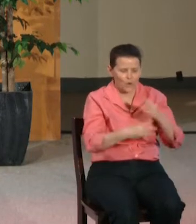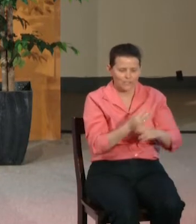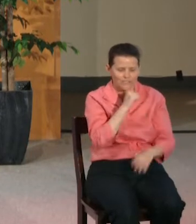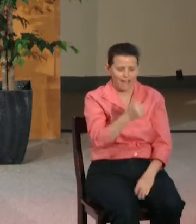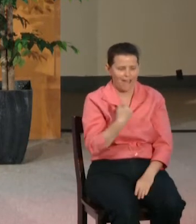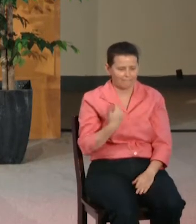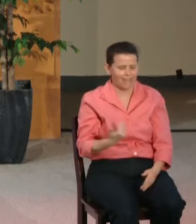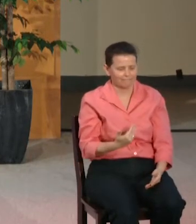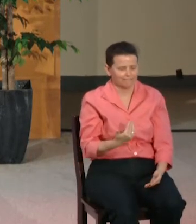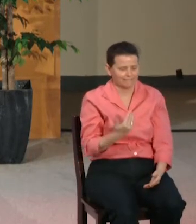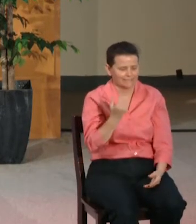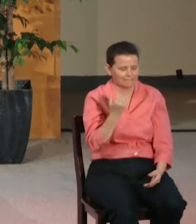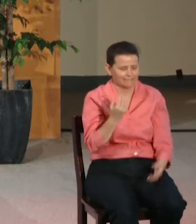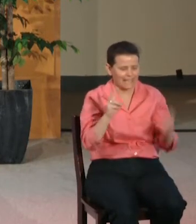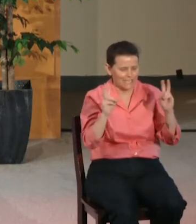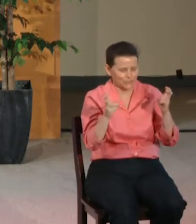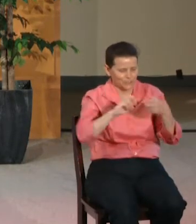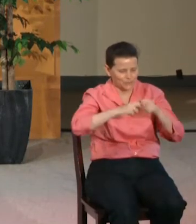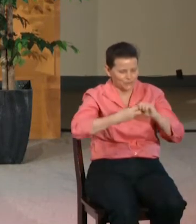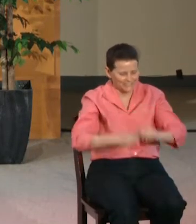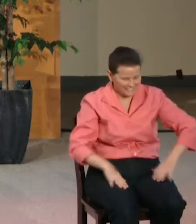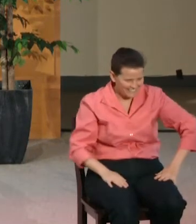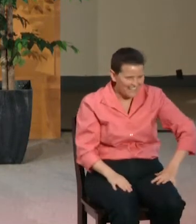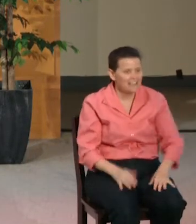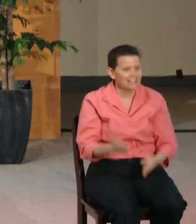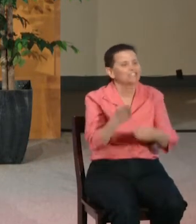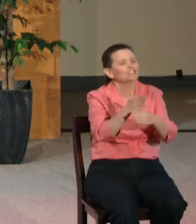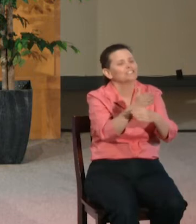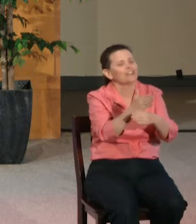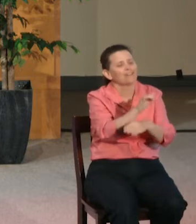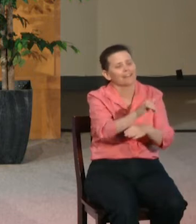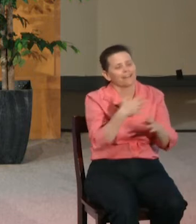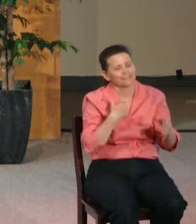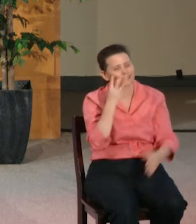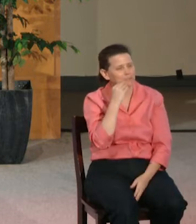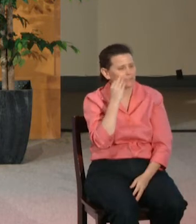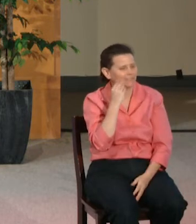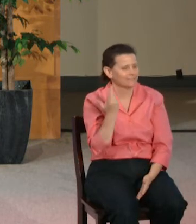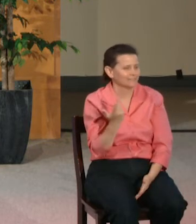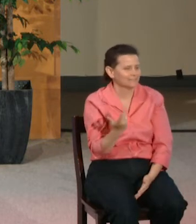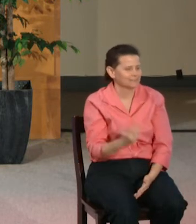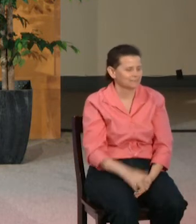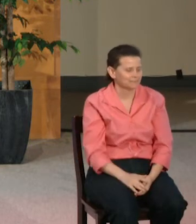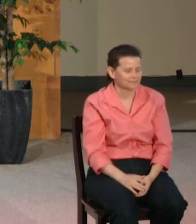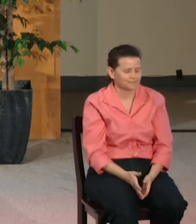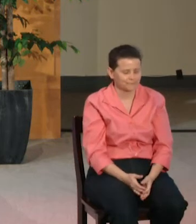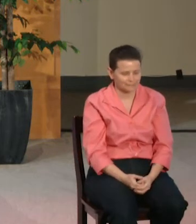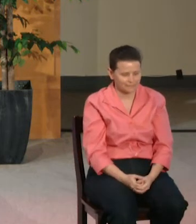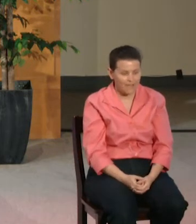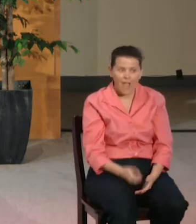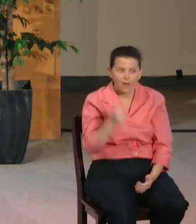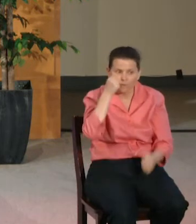energetic partnership issue, right? They're both sharing that experience. Once again, reminding you, under